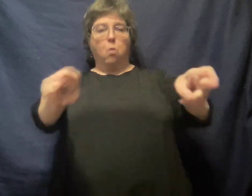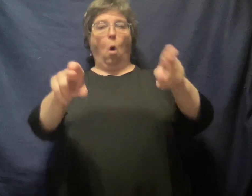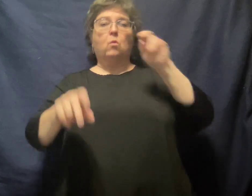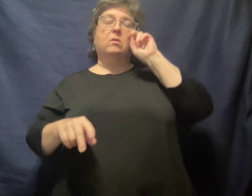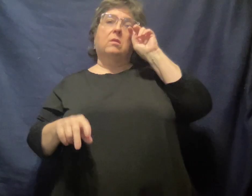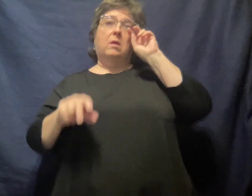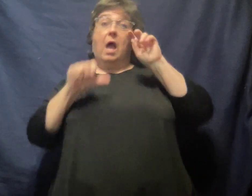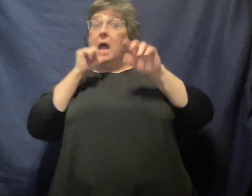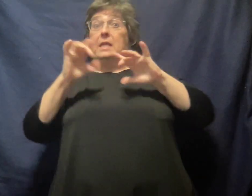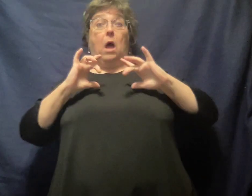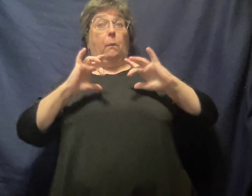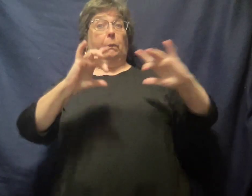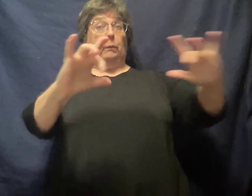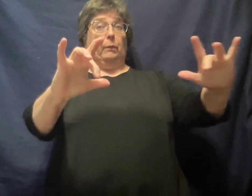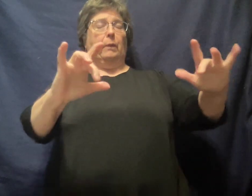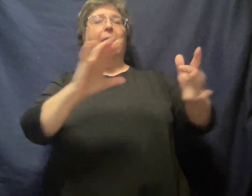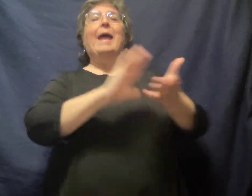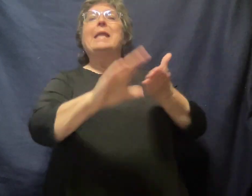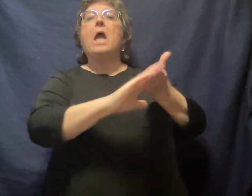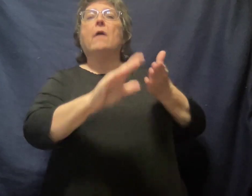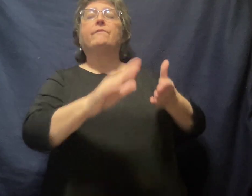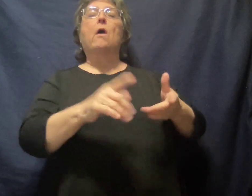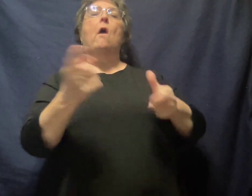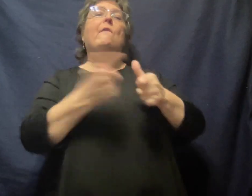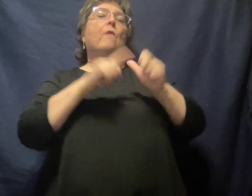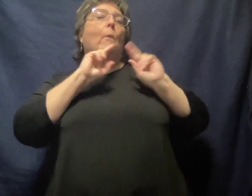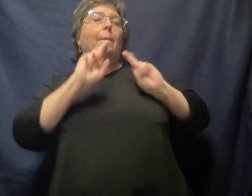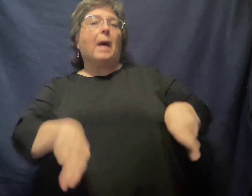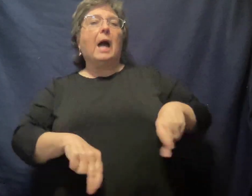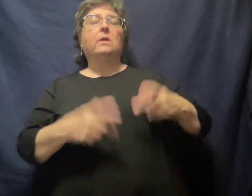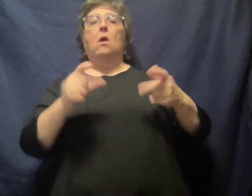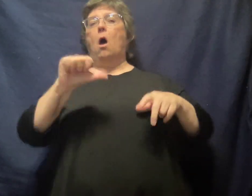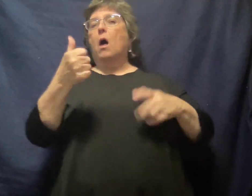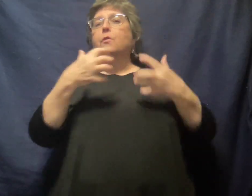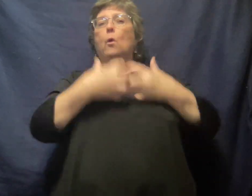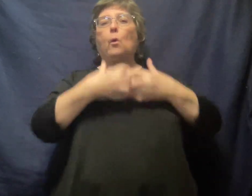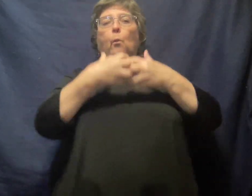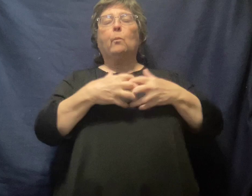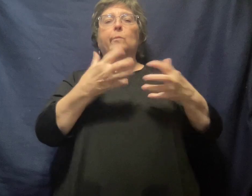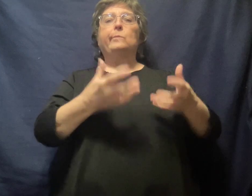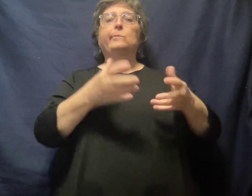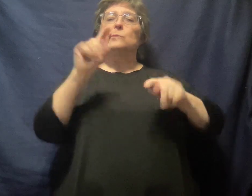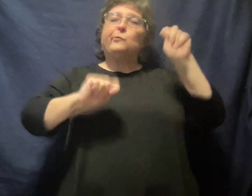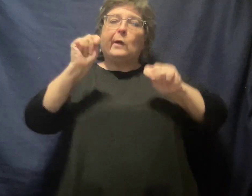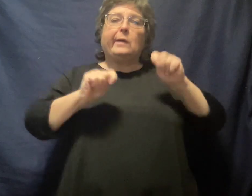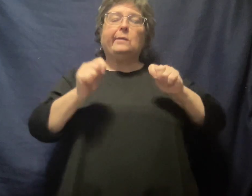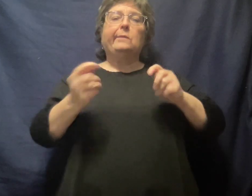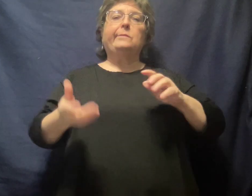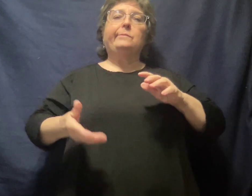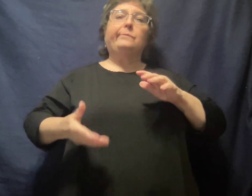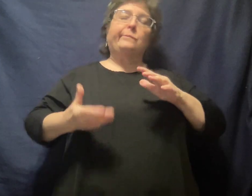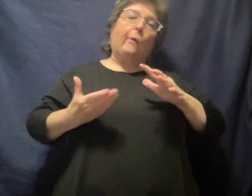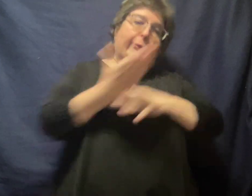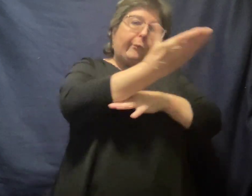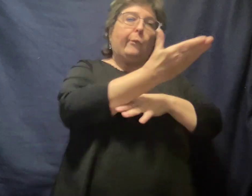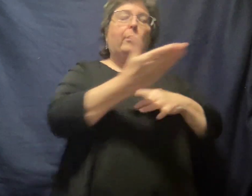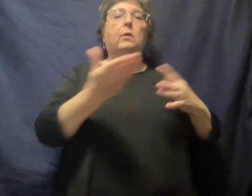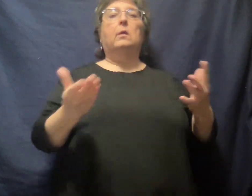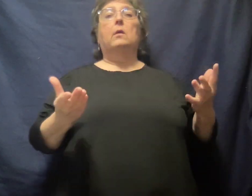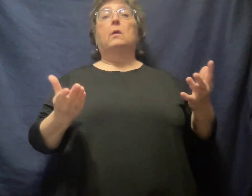fully clear. They're clear enough so that first responders and other equipment can get by. That being said, as the county executive alluded